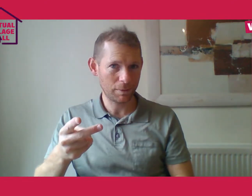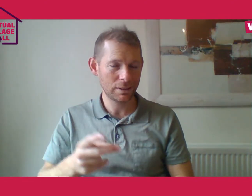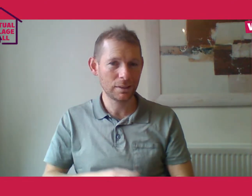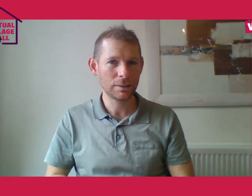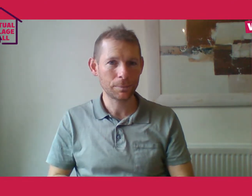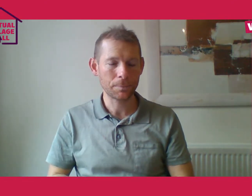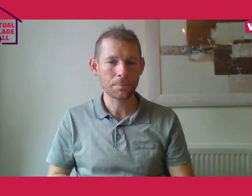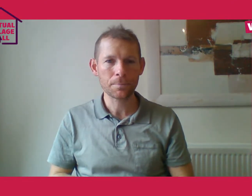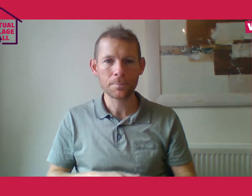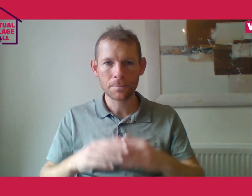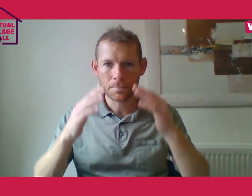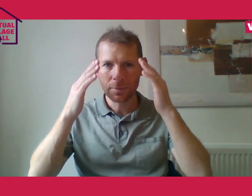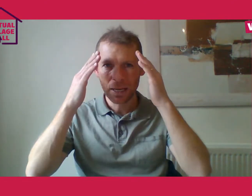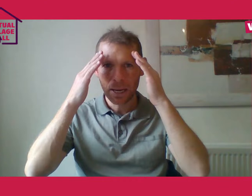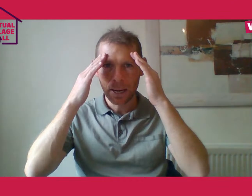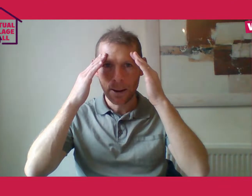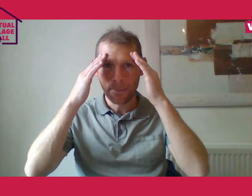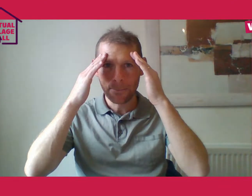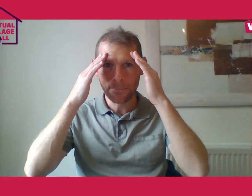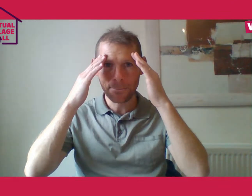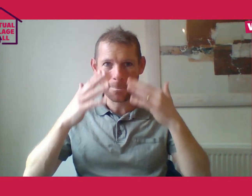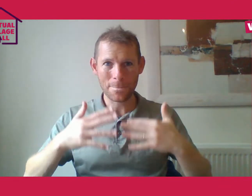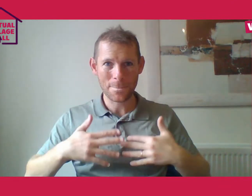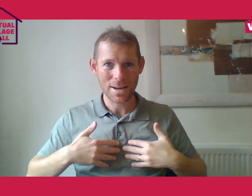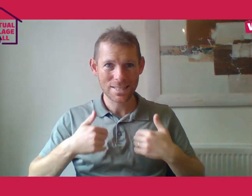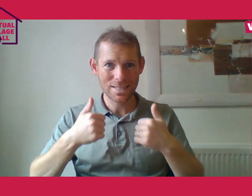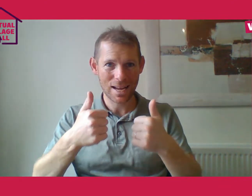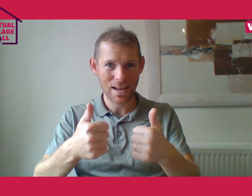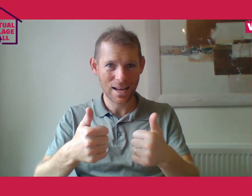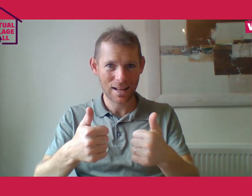So I'm going to go over these signs again. So we had mental health,